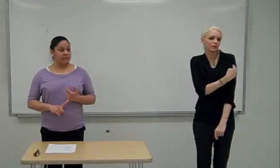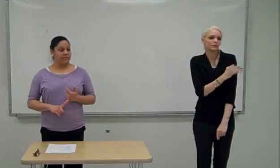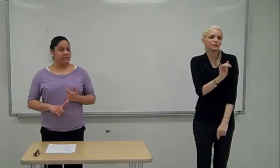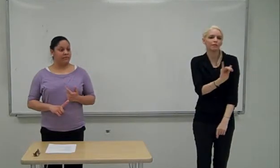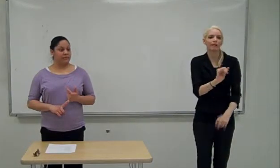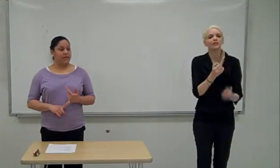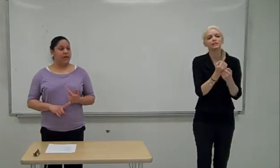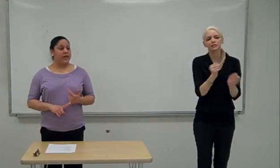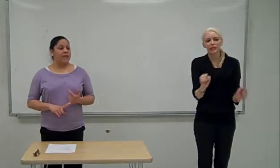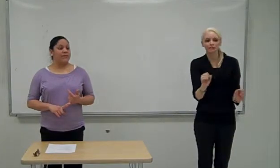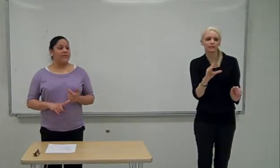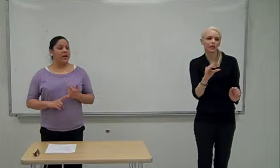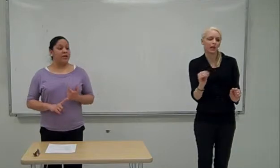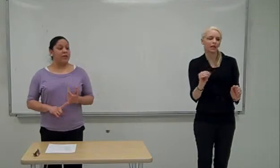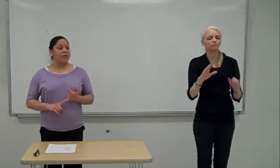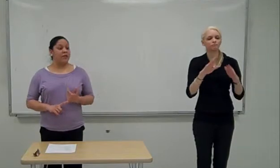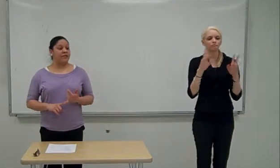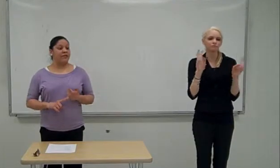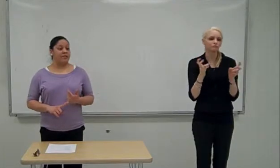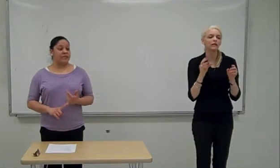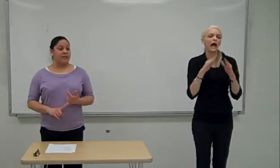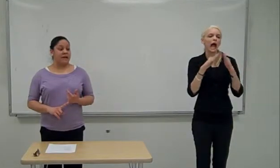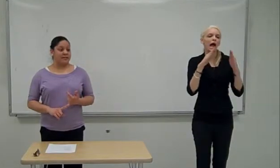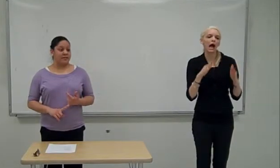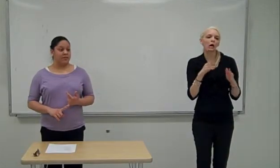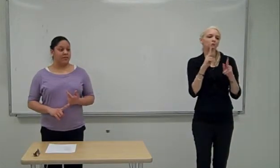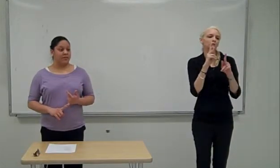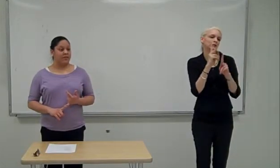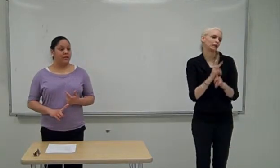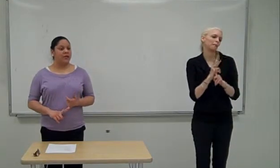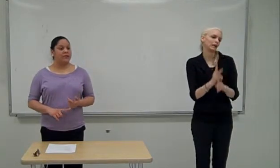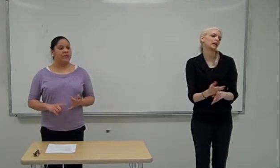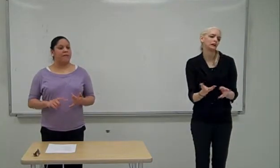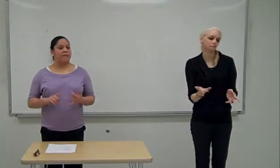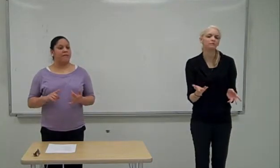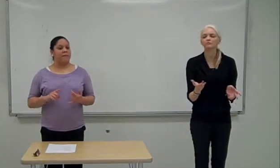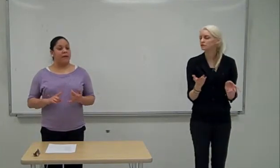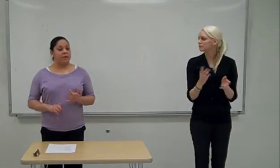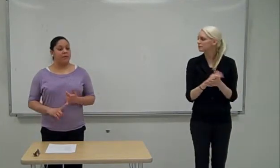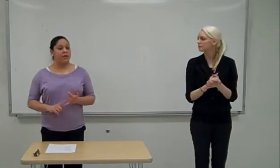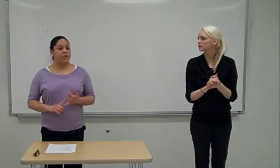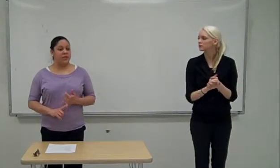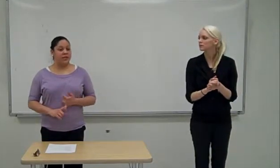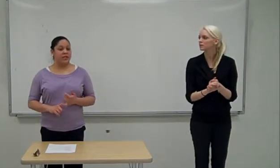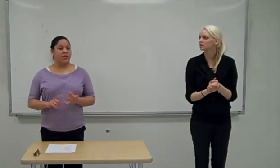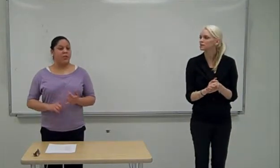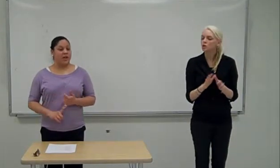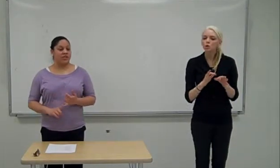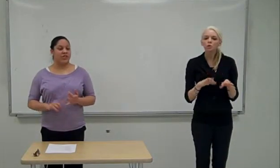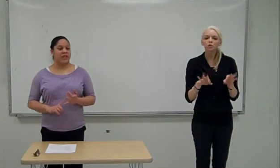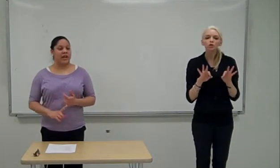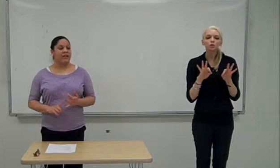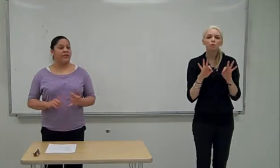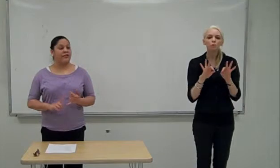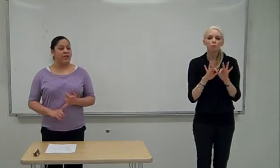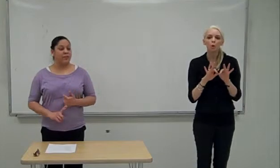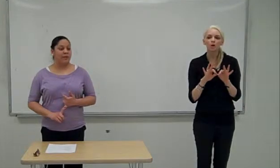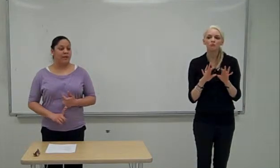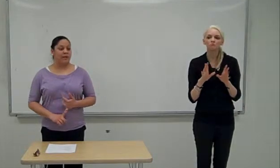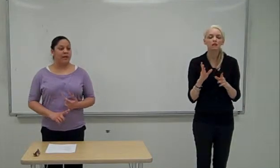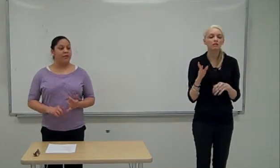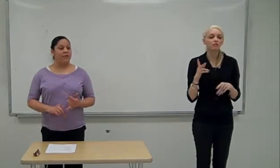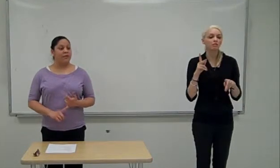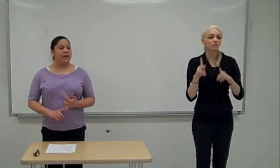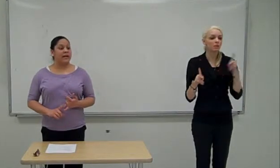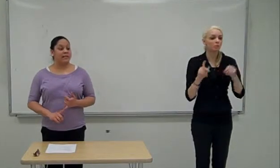housekeeping. It is very important for us in the hospital that everyone who works there washes their hands